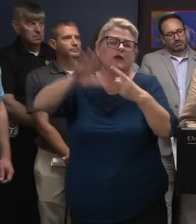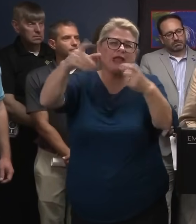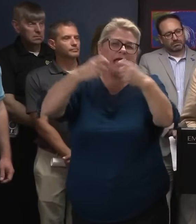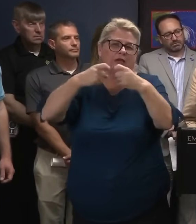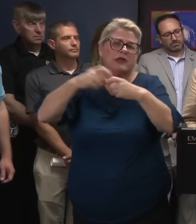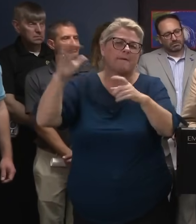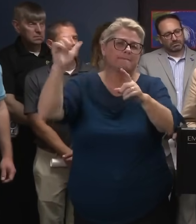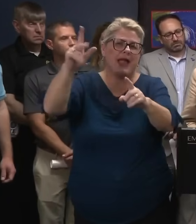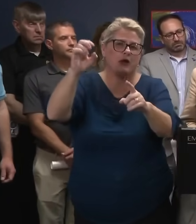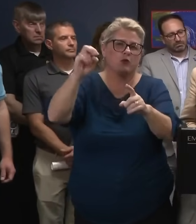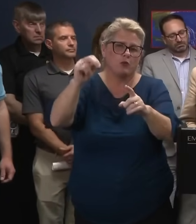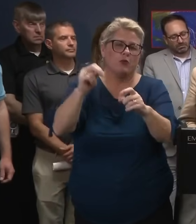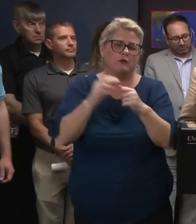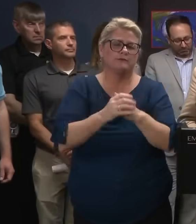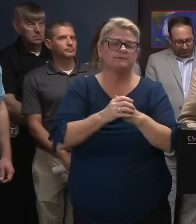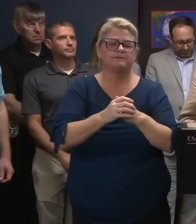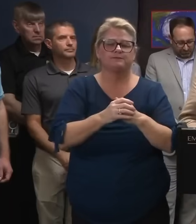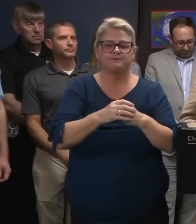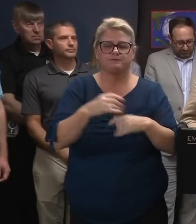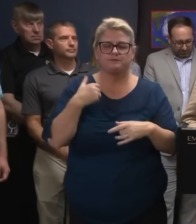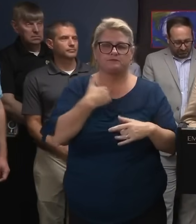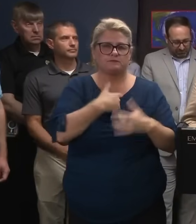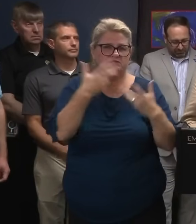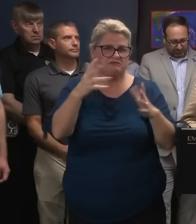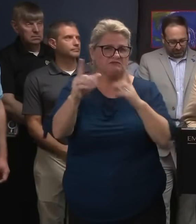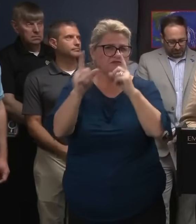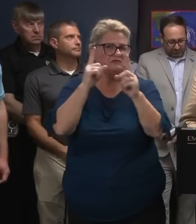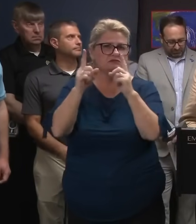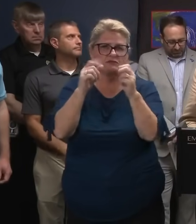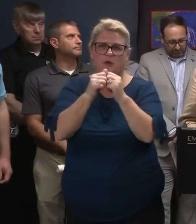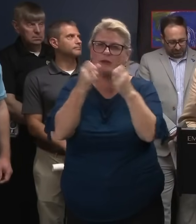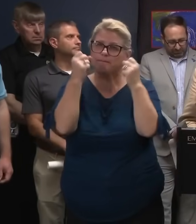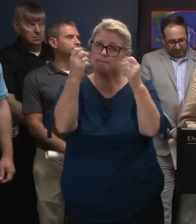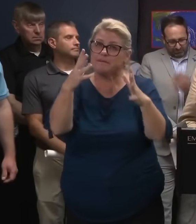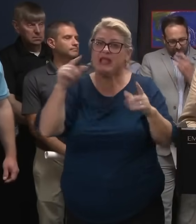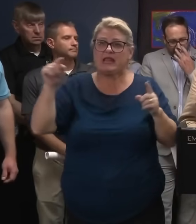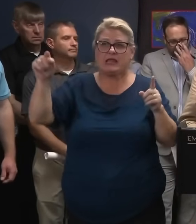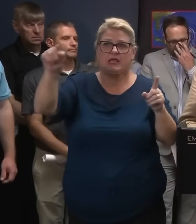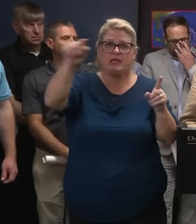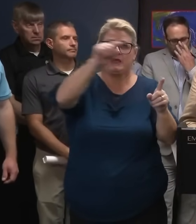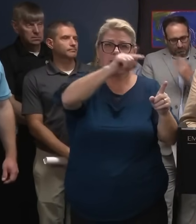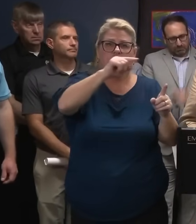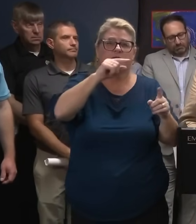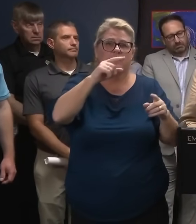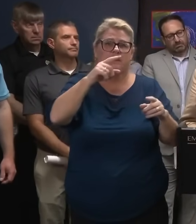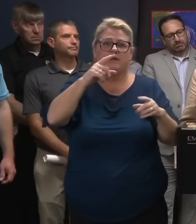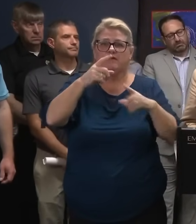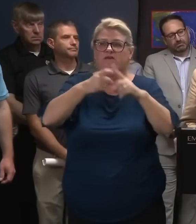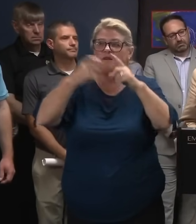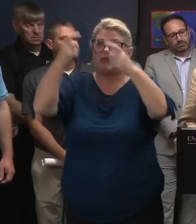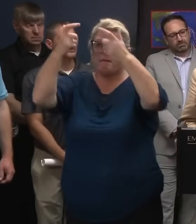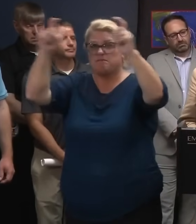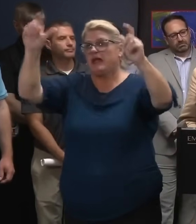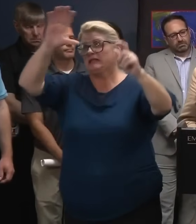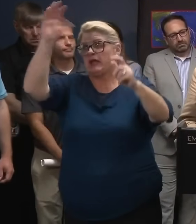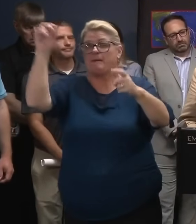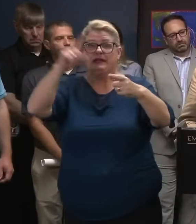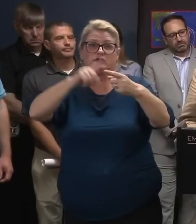is obtained. We have been in direct communications with many of these systems, down from the largest to the